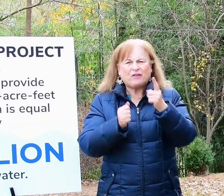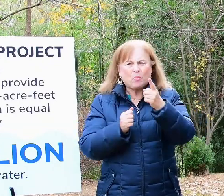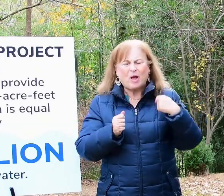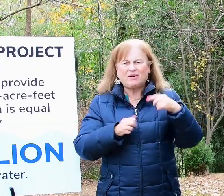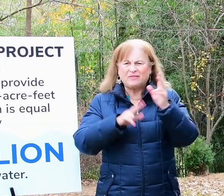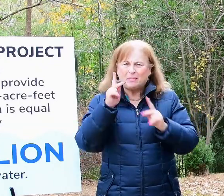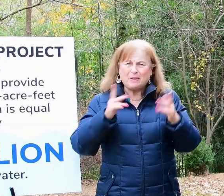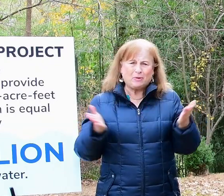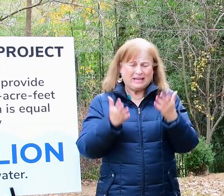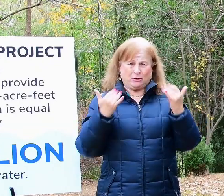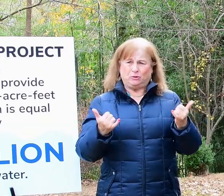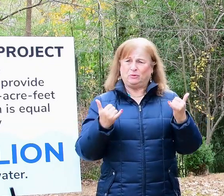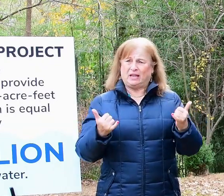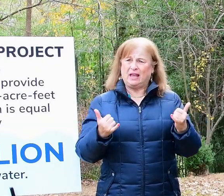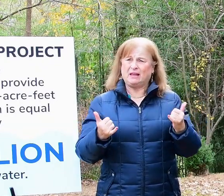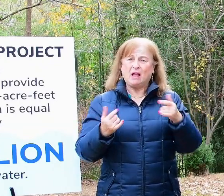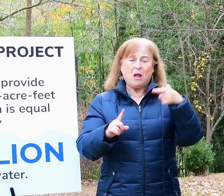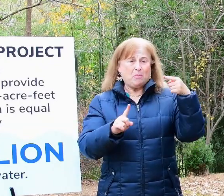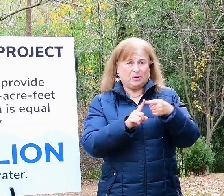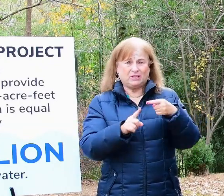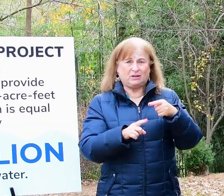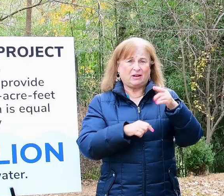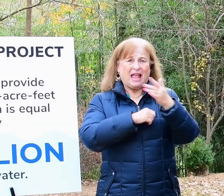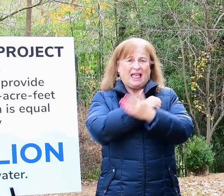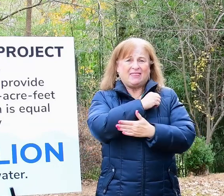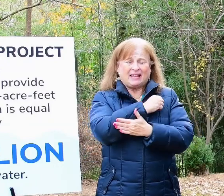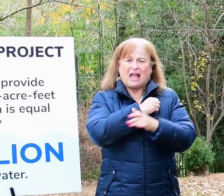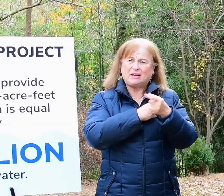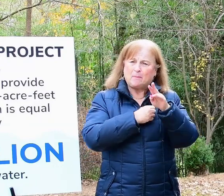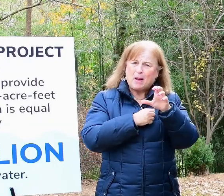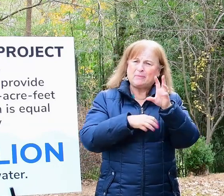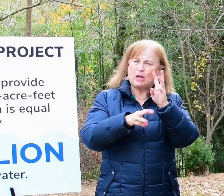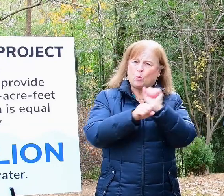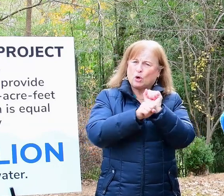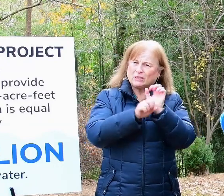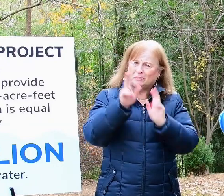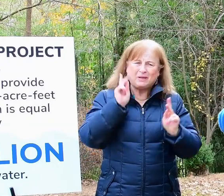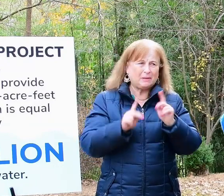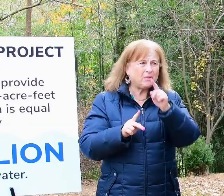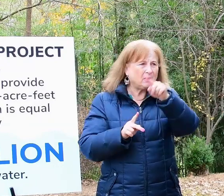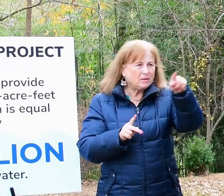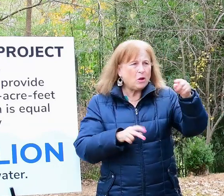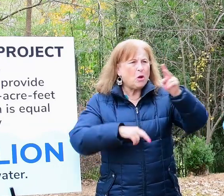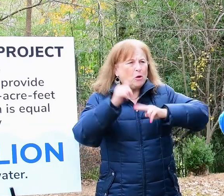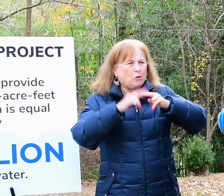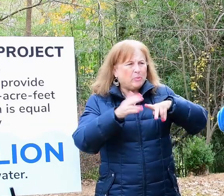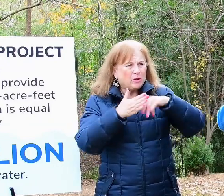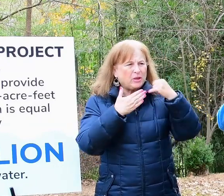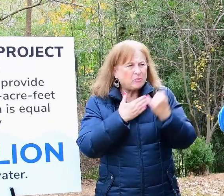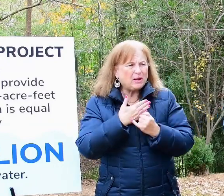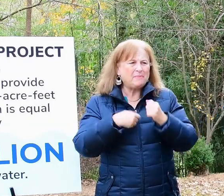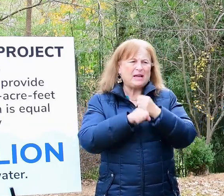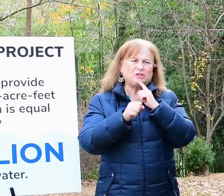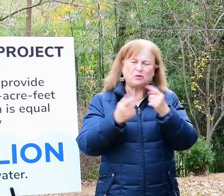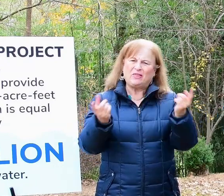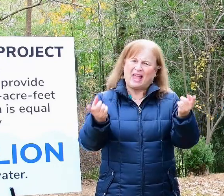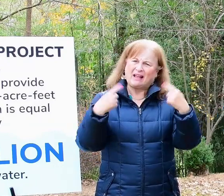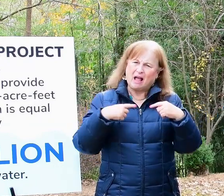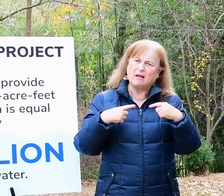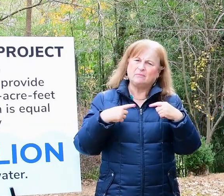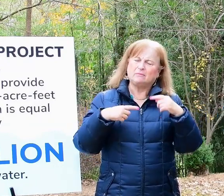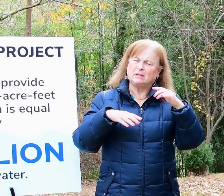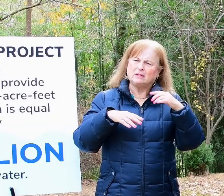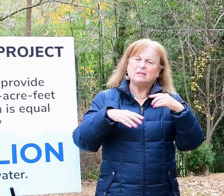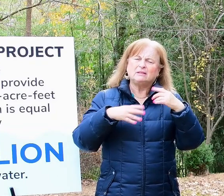every one of the people that are here today, particularly our county public works people who who build these projects make sure they come